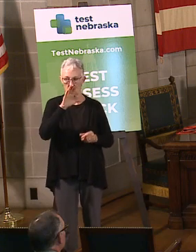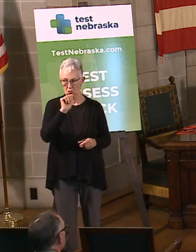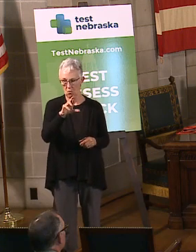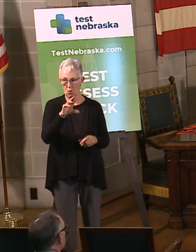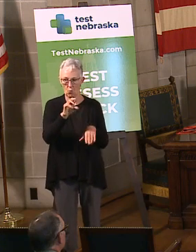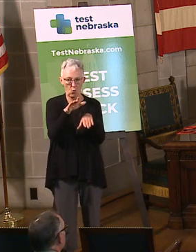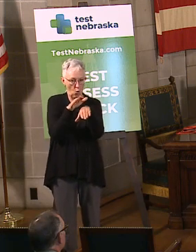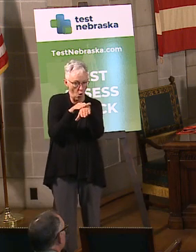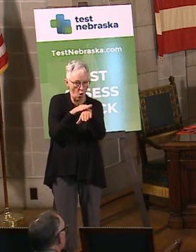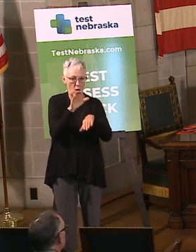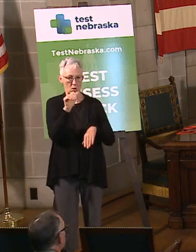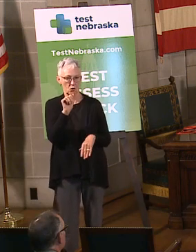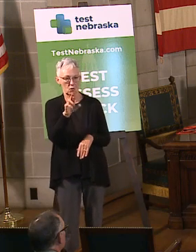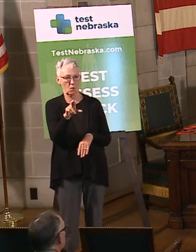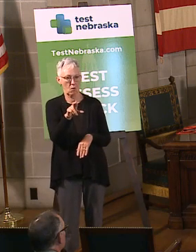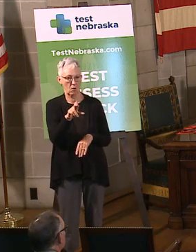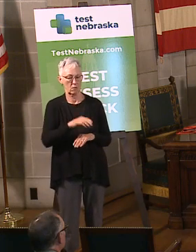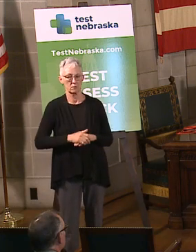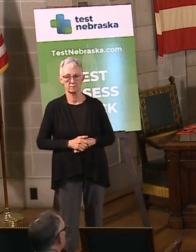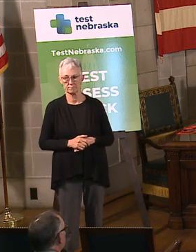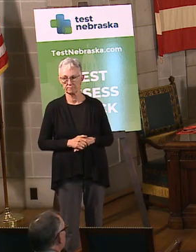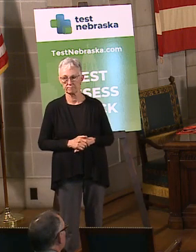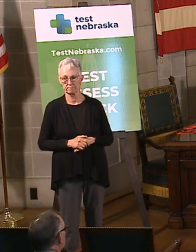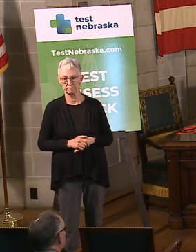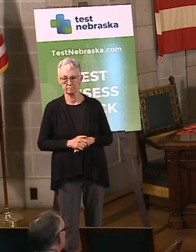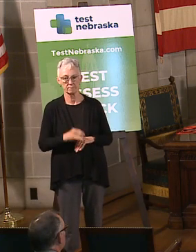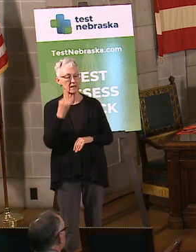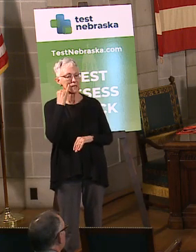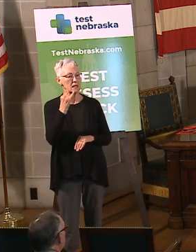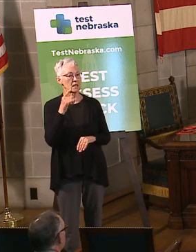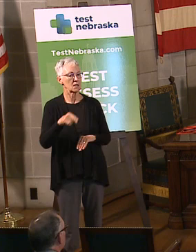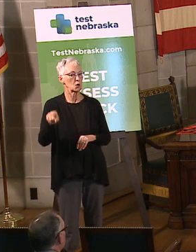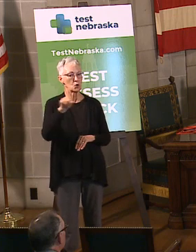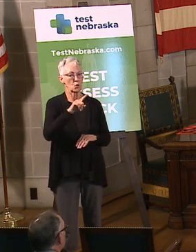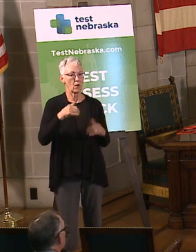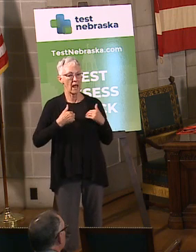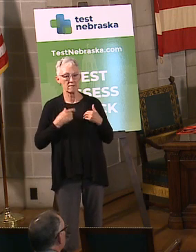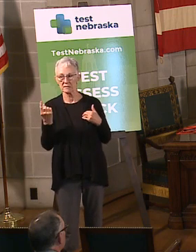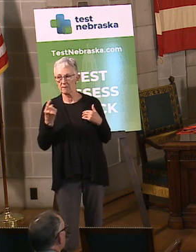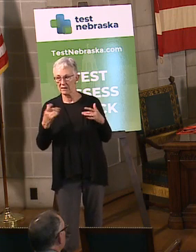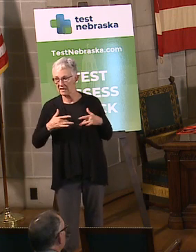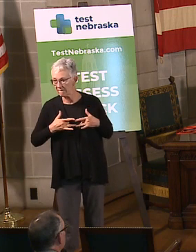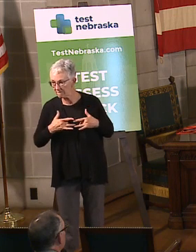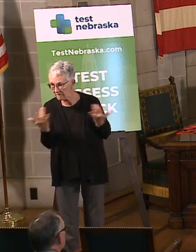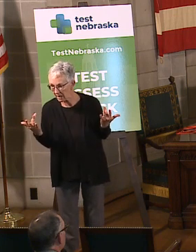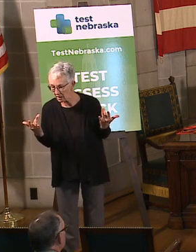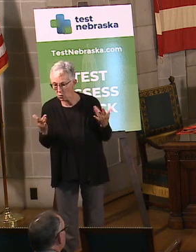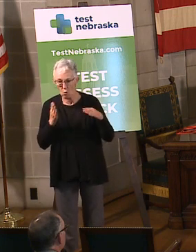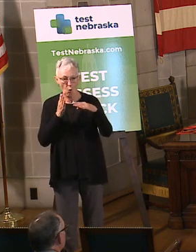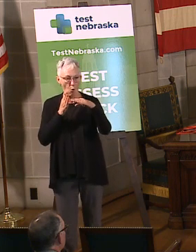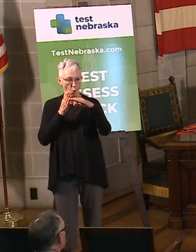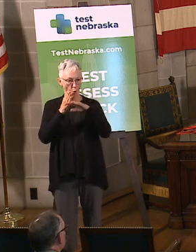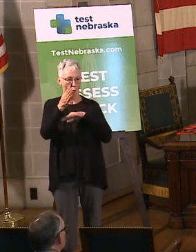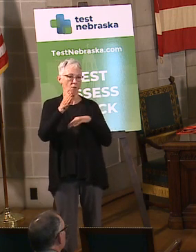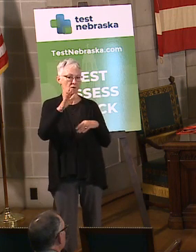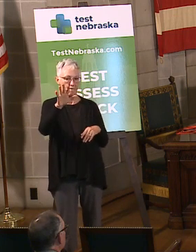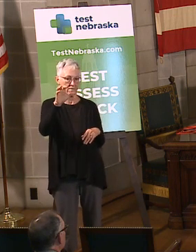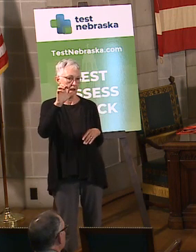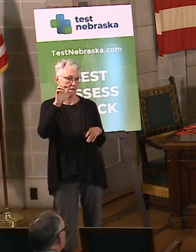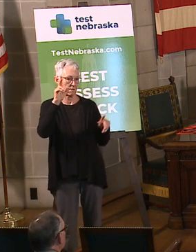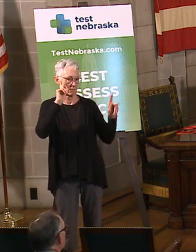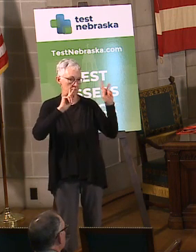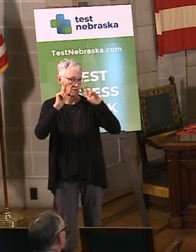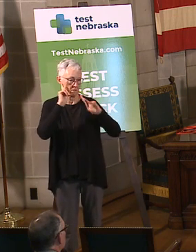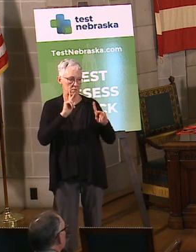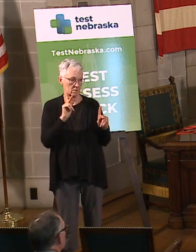So now, if you are going to have a venue that is going to have more than 500 people, even with that 25% restriction